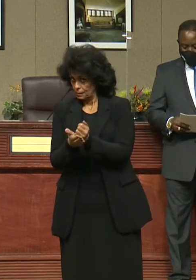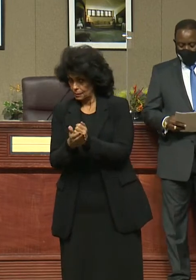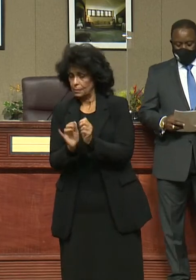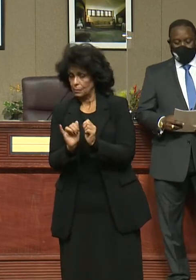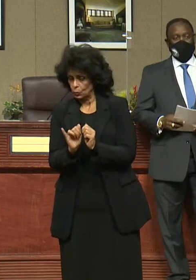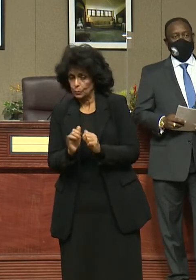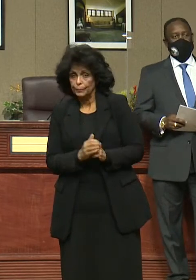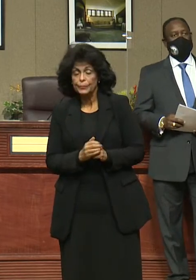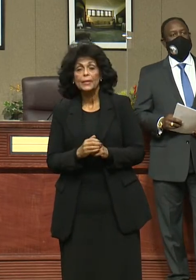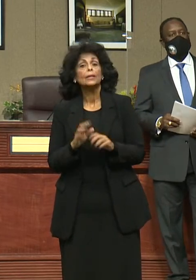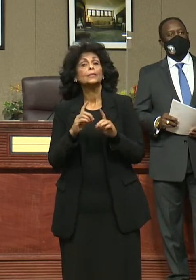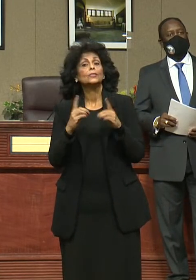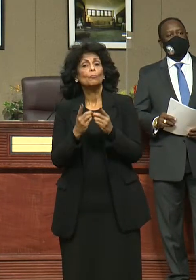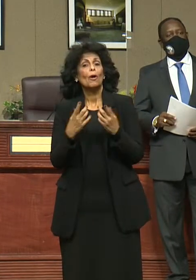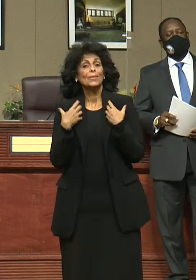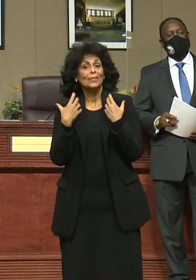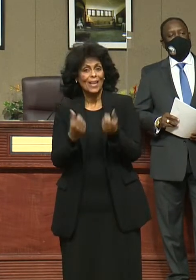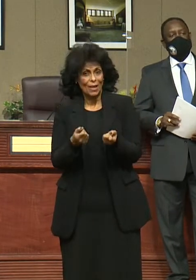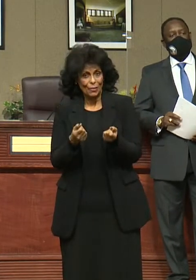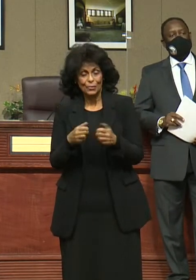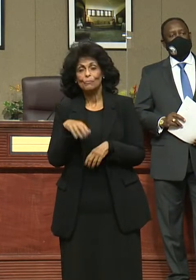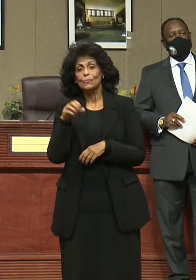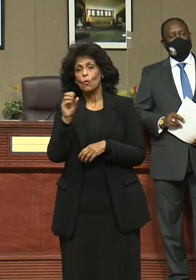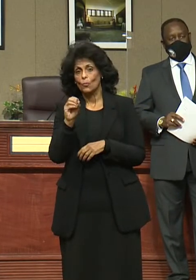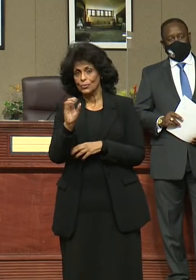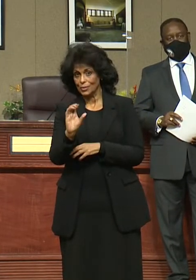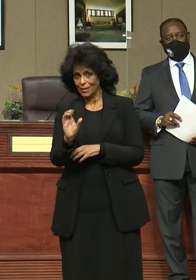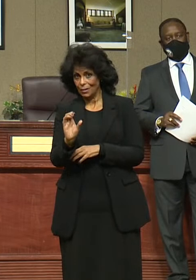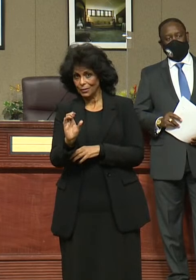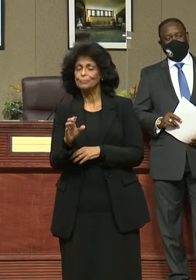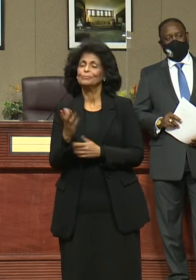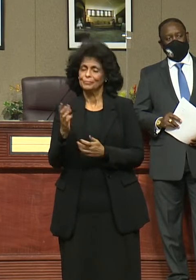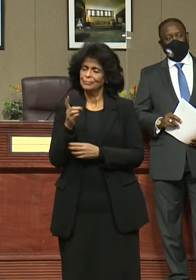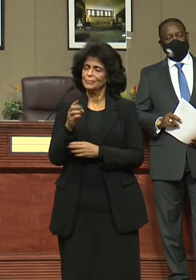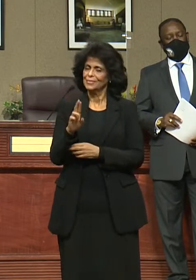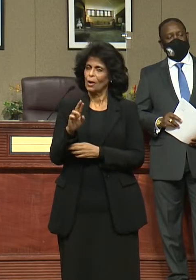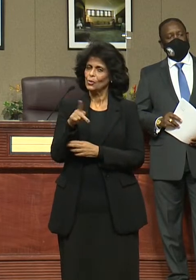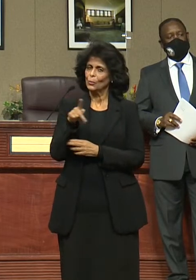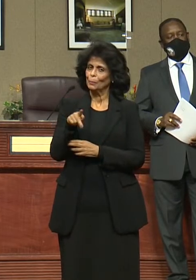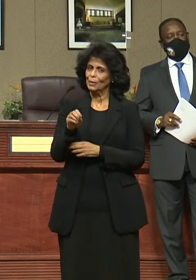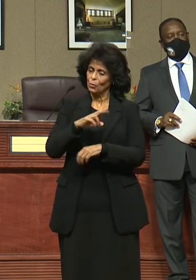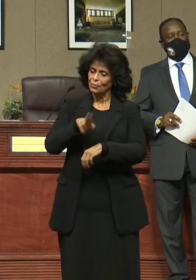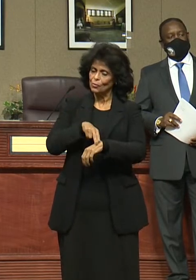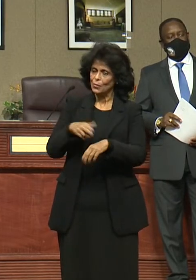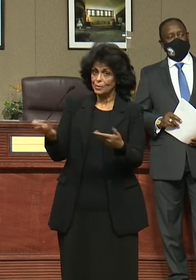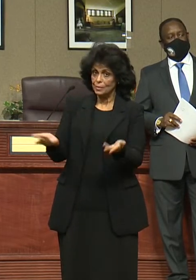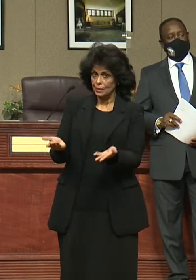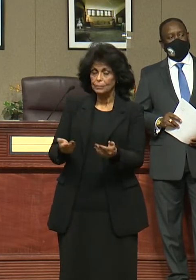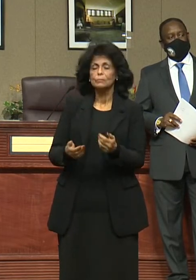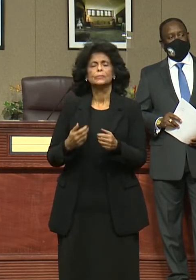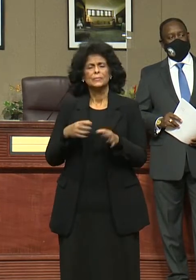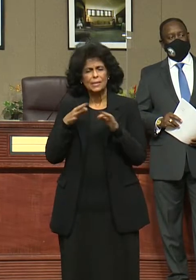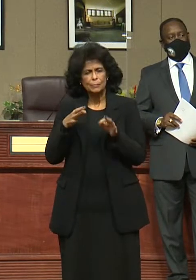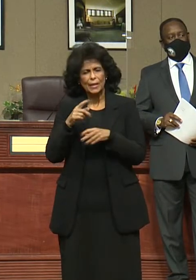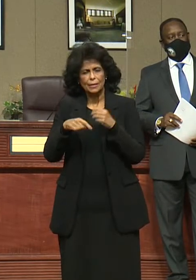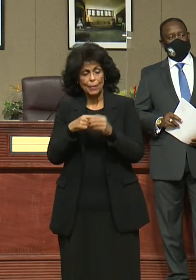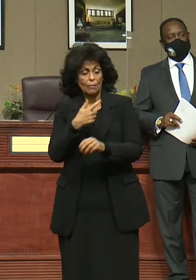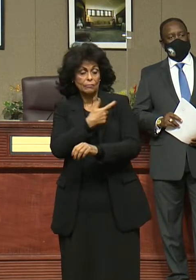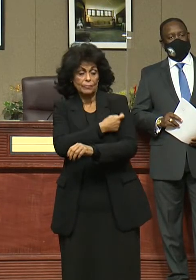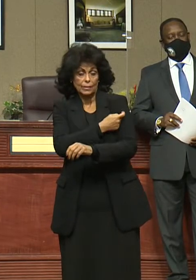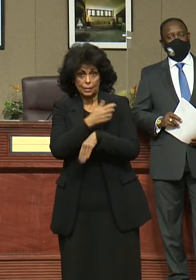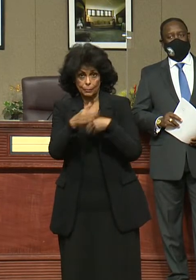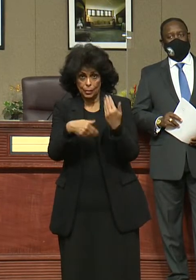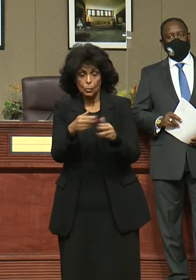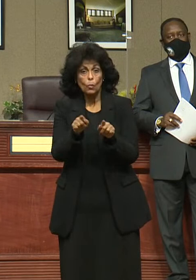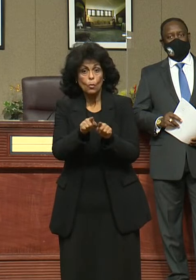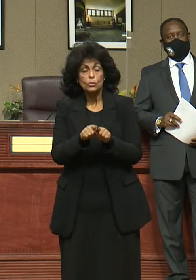Florida Department of Health in Orange County, Dr. Rob Pino was here, of course, with his important updates on the vaccination process as well as COVID-19